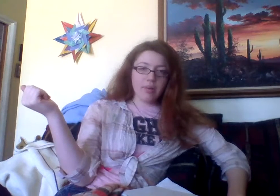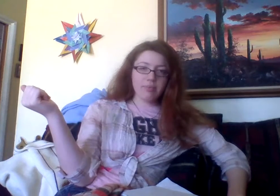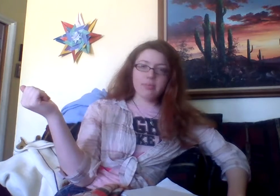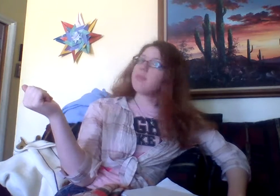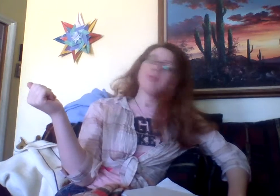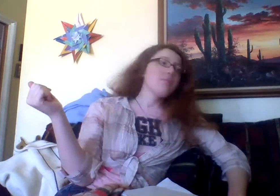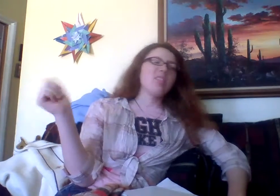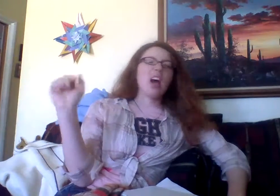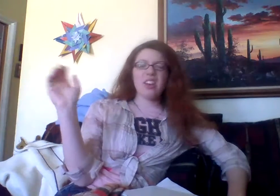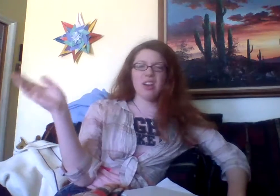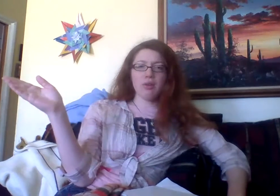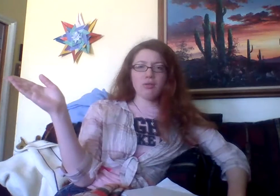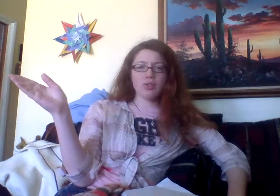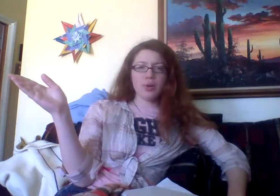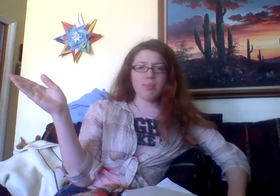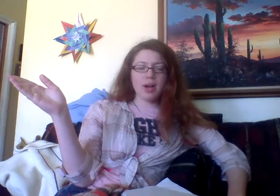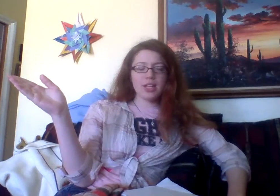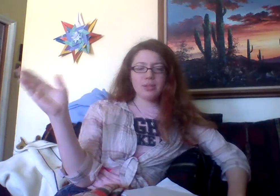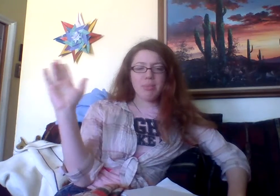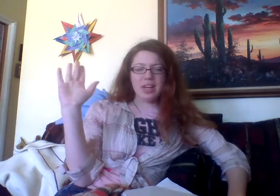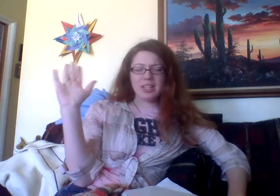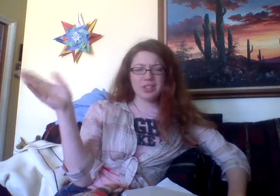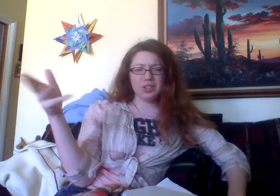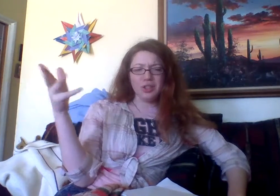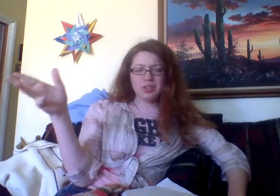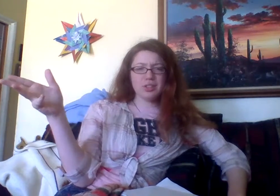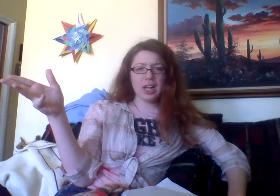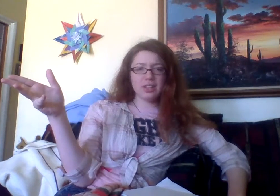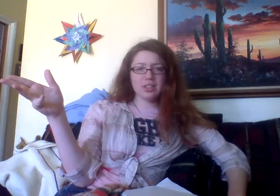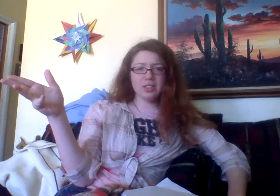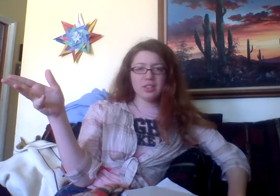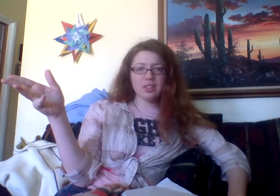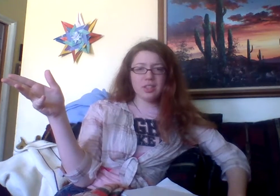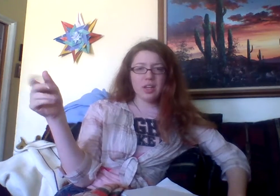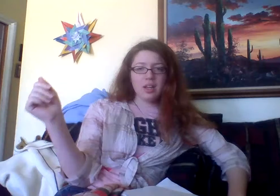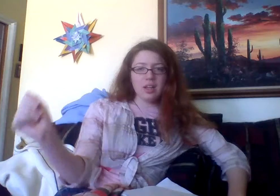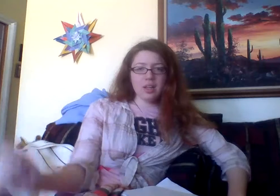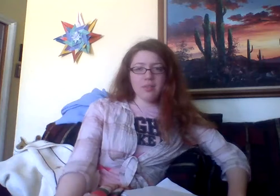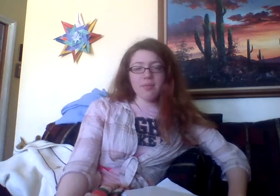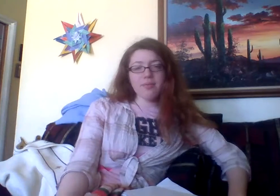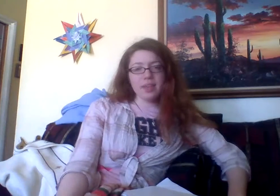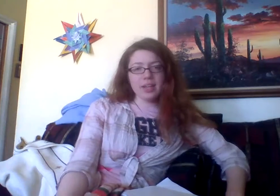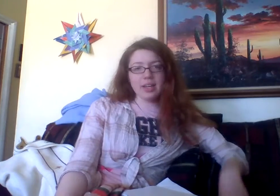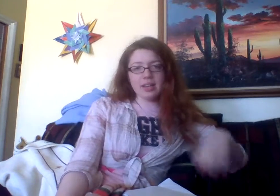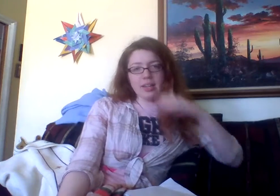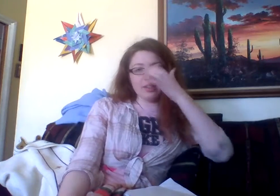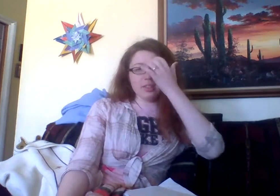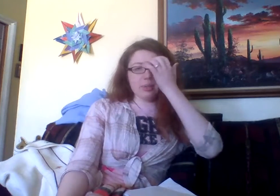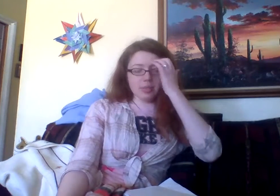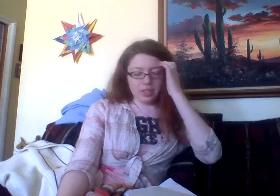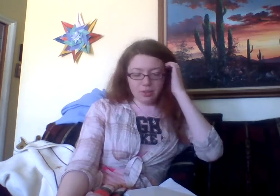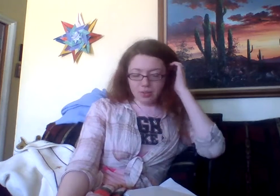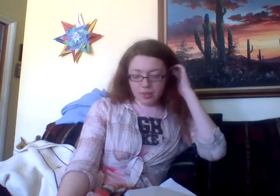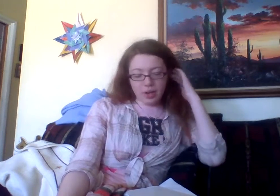Um, Not no so much, but in certain sentences, it can substitute for